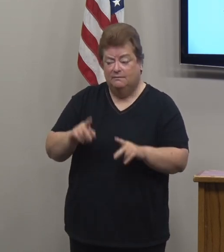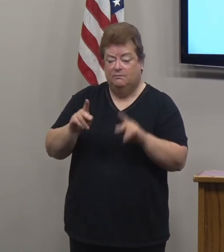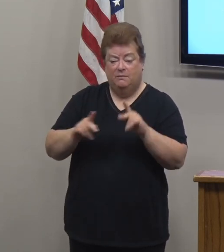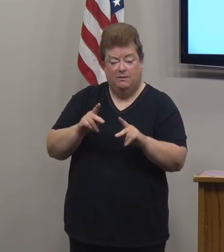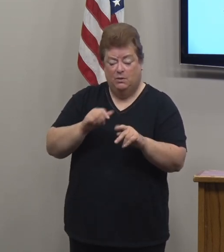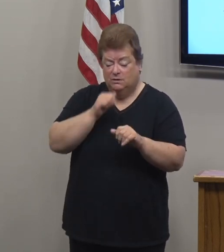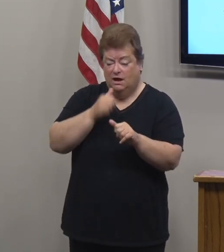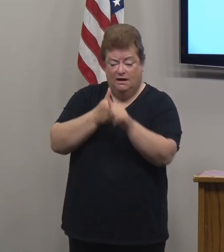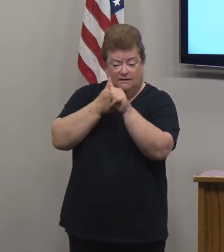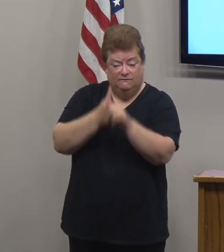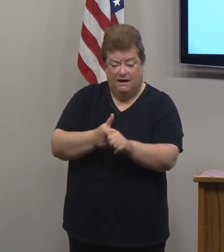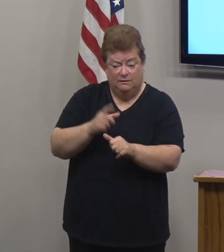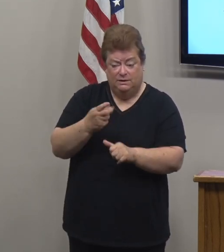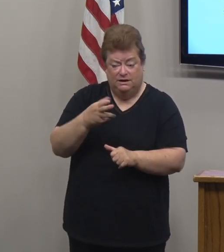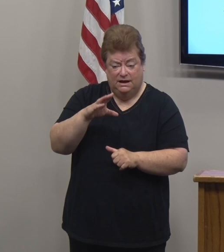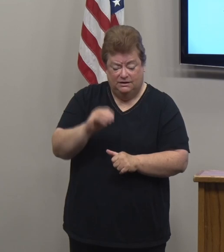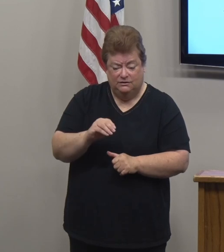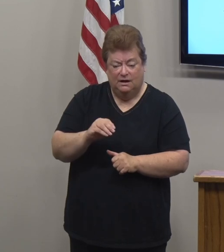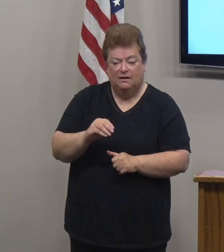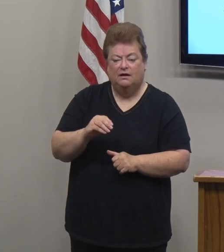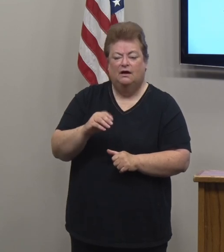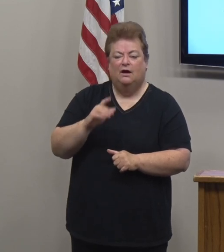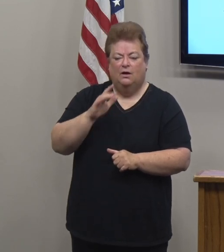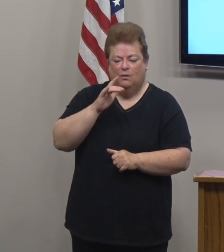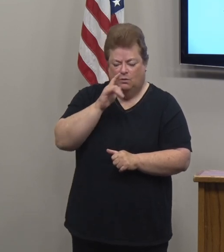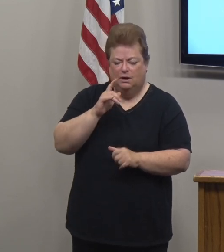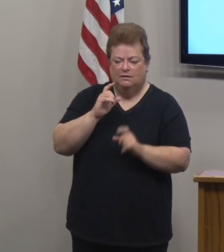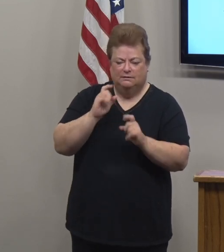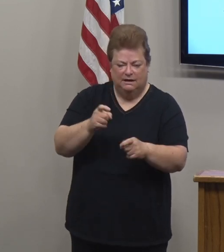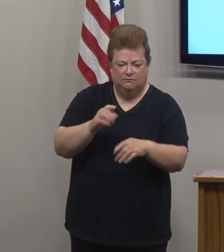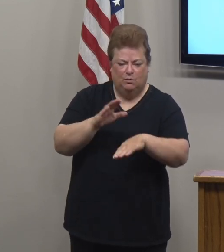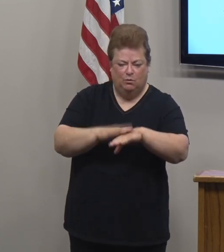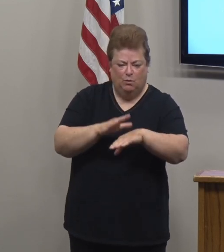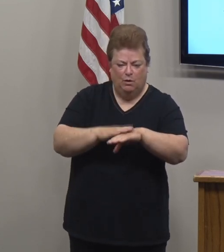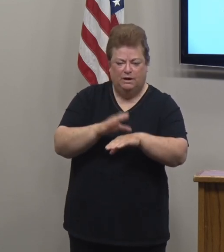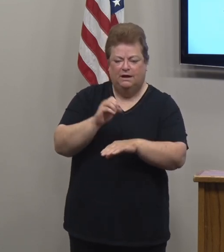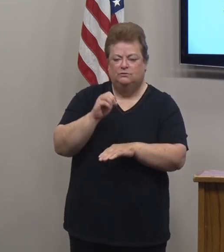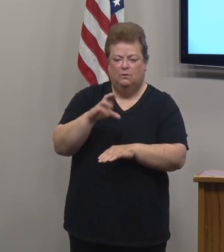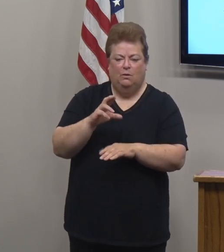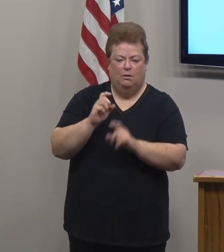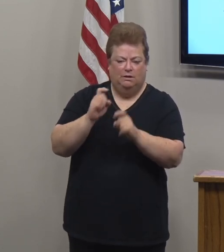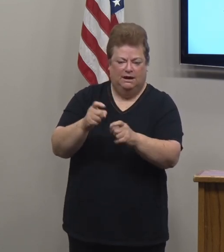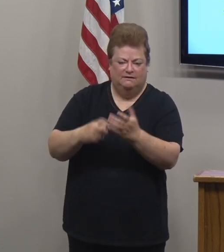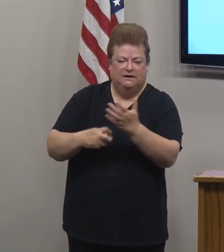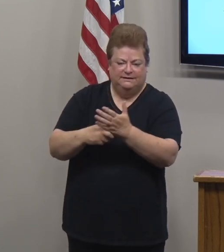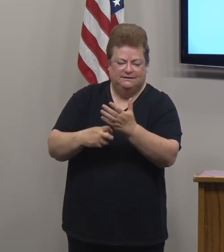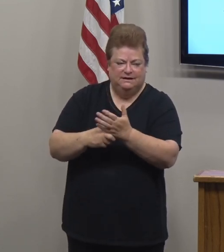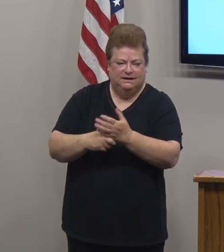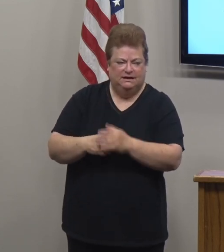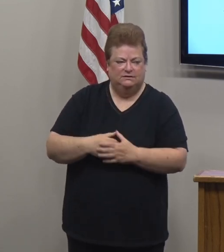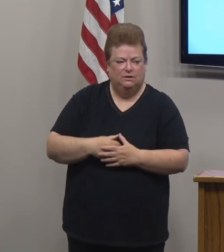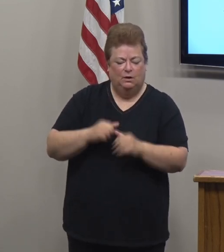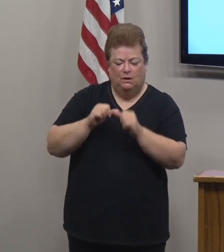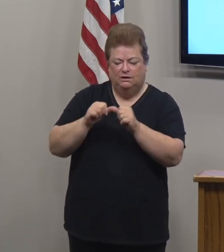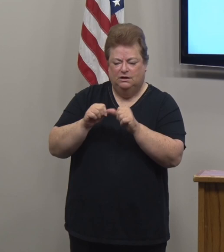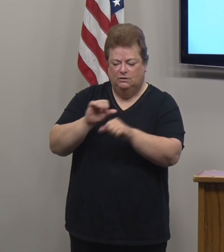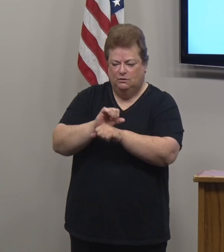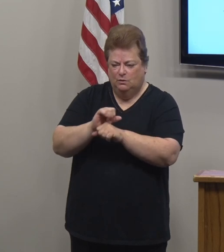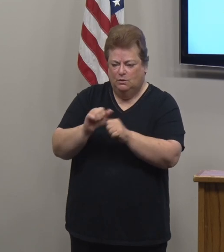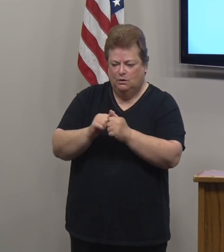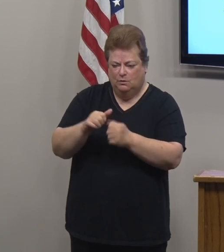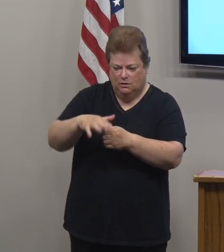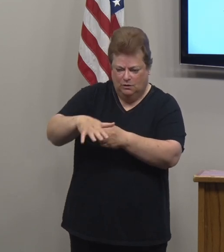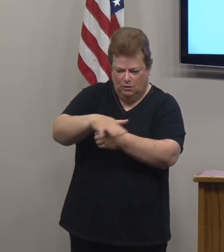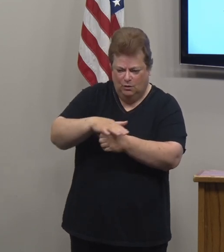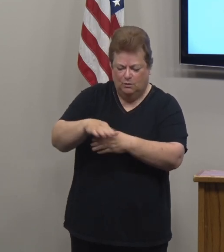will be taken, including the issuance of warnings and/or citations. We continue to work with our local